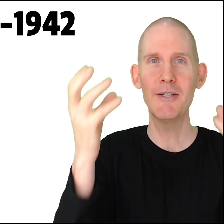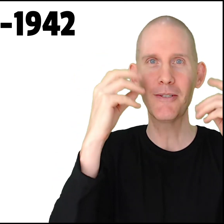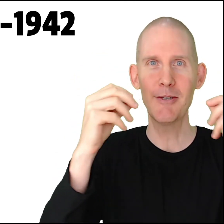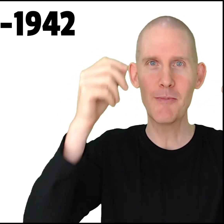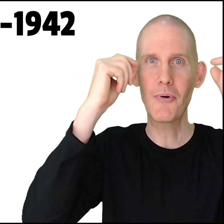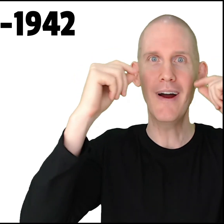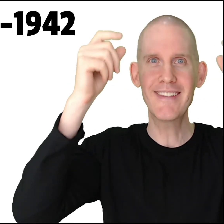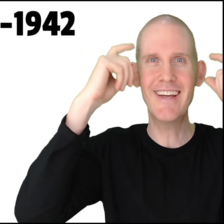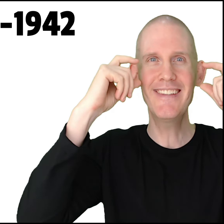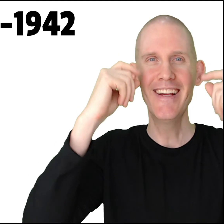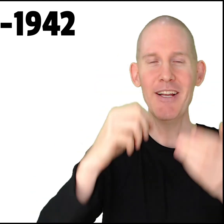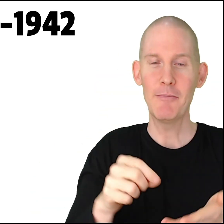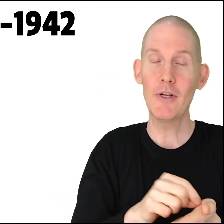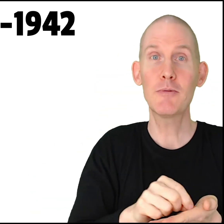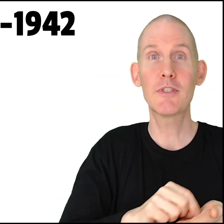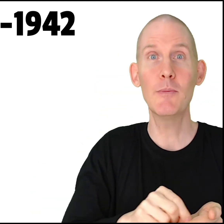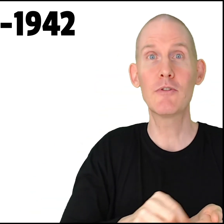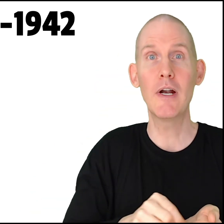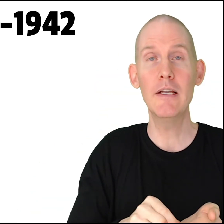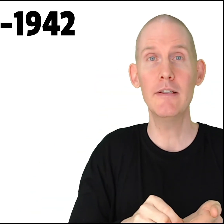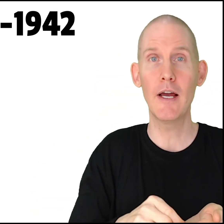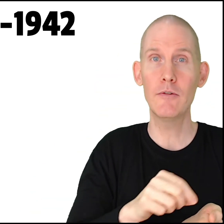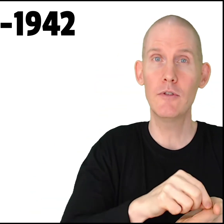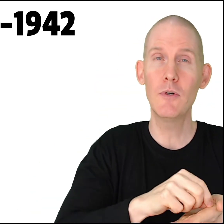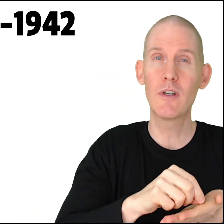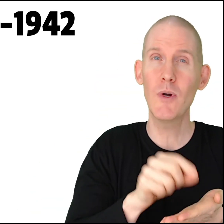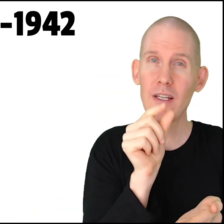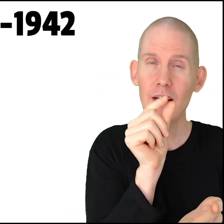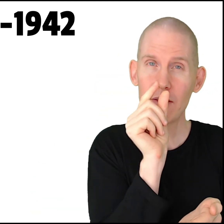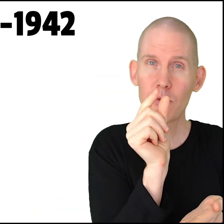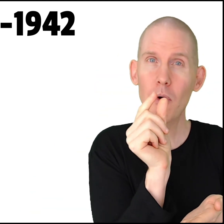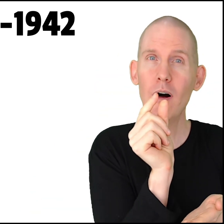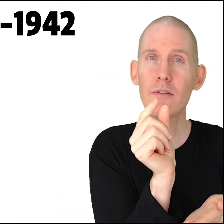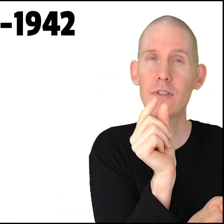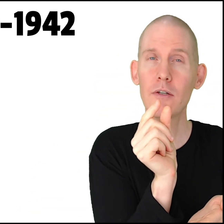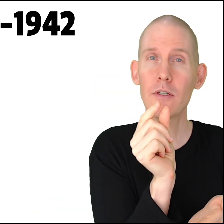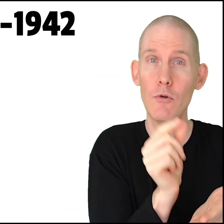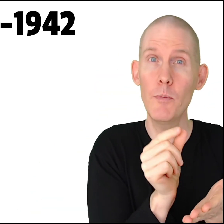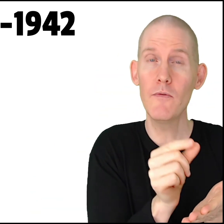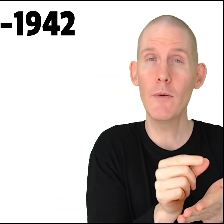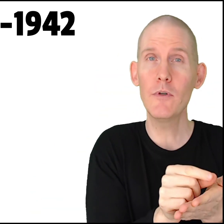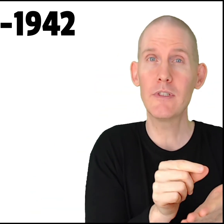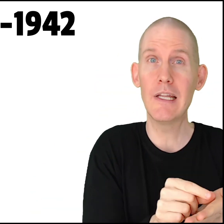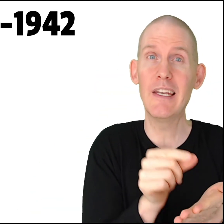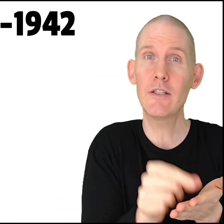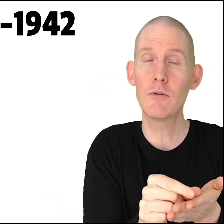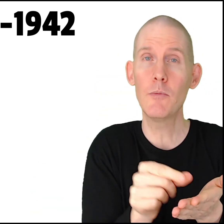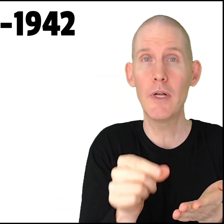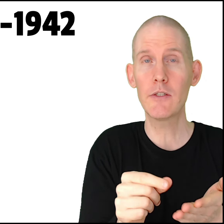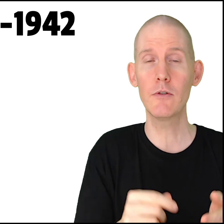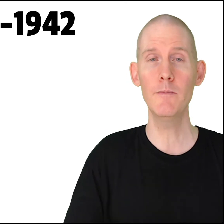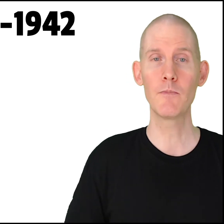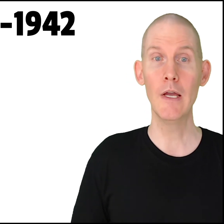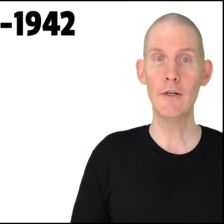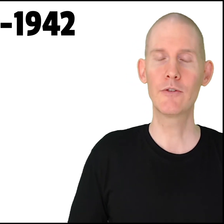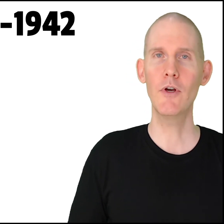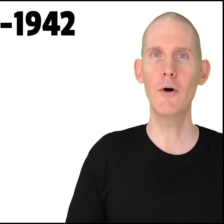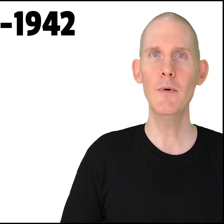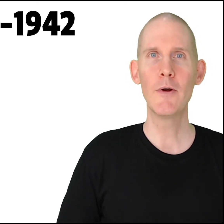to process. Plus, when someone's writing it down, to do a quick, small group of numbers, then the next group. So we're going to